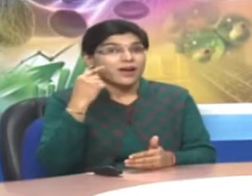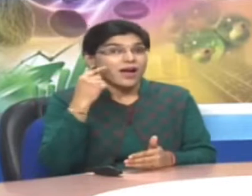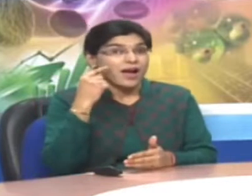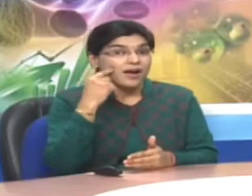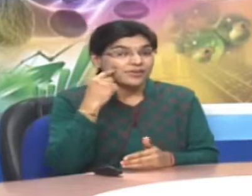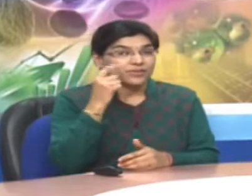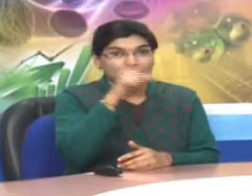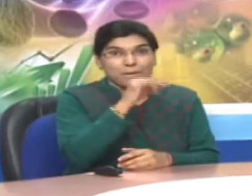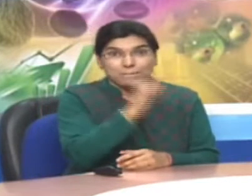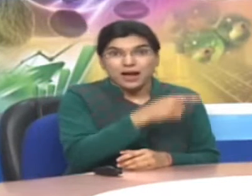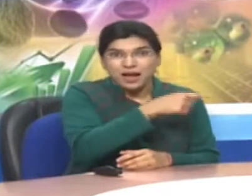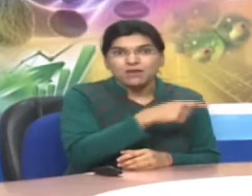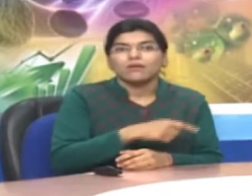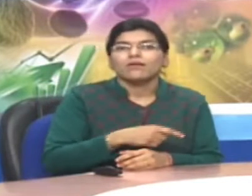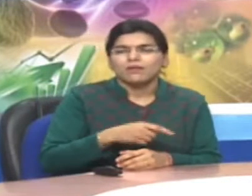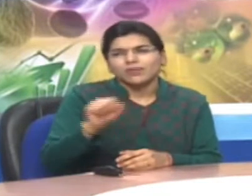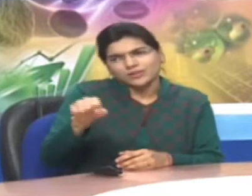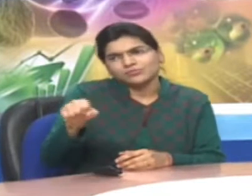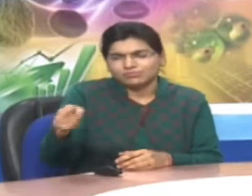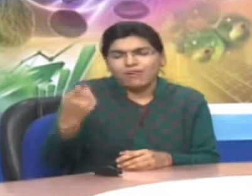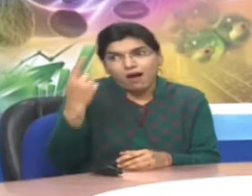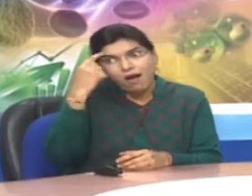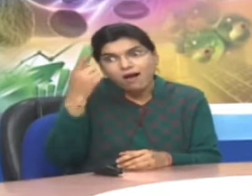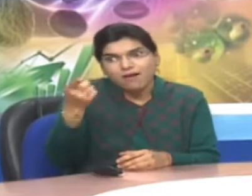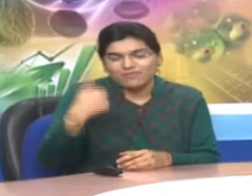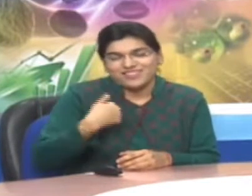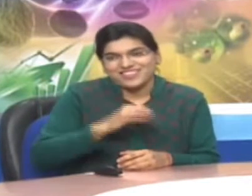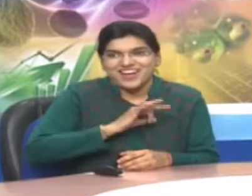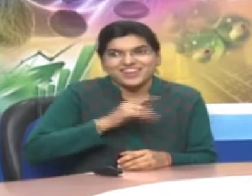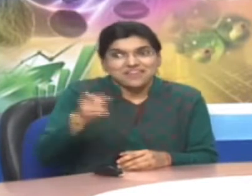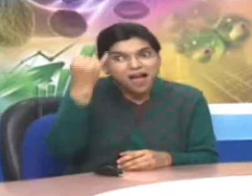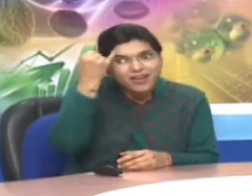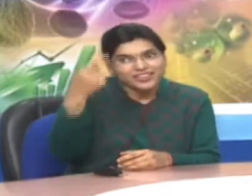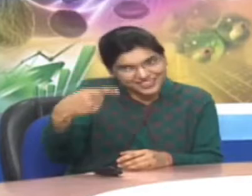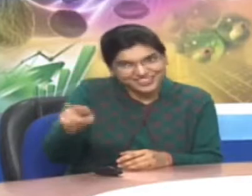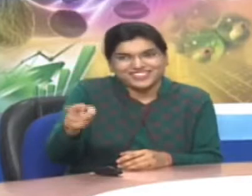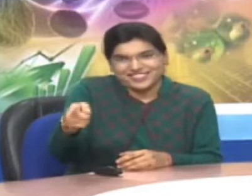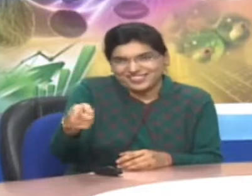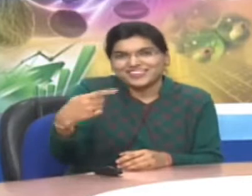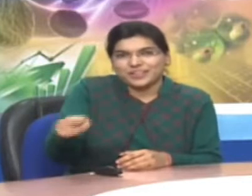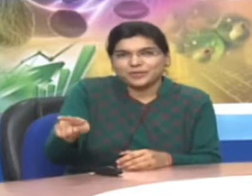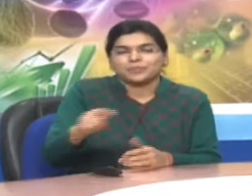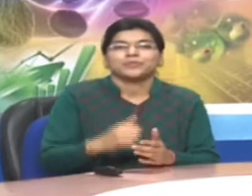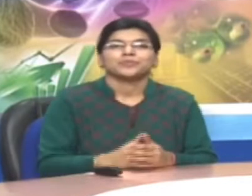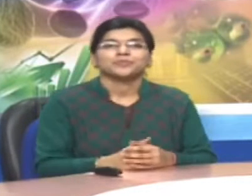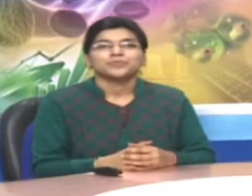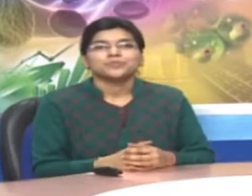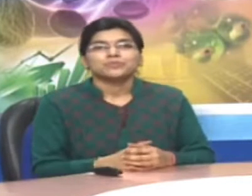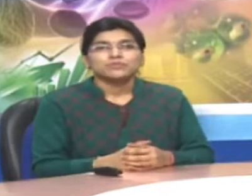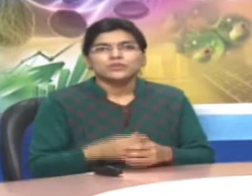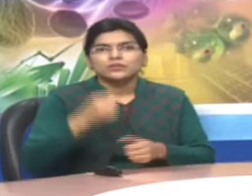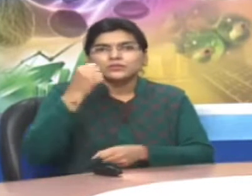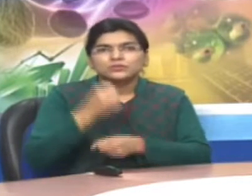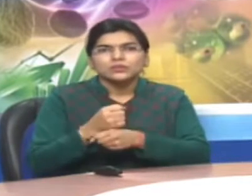Gerard says, but are you sure it's going to help you?